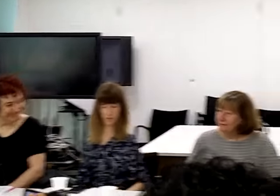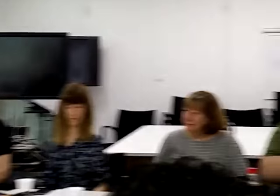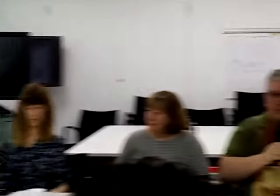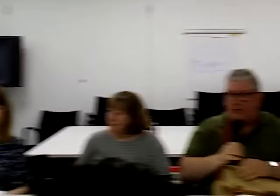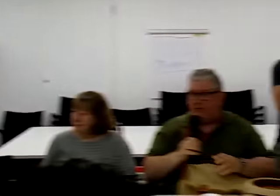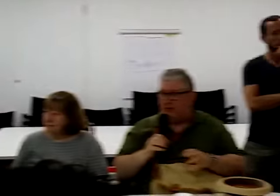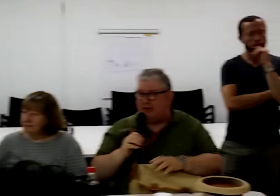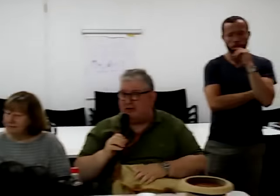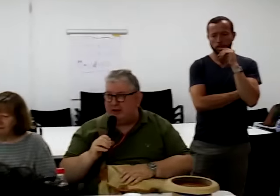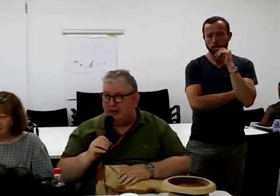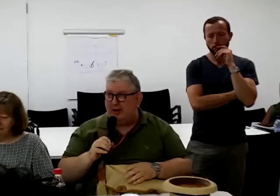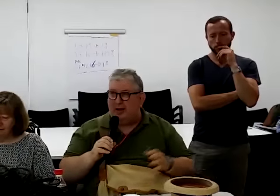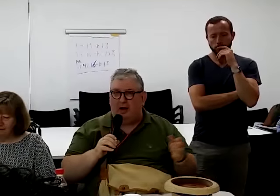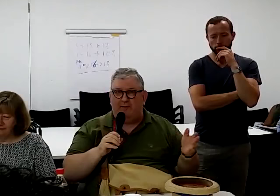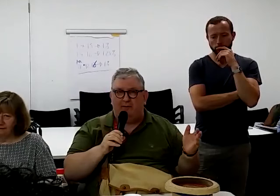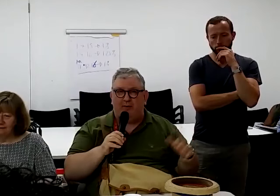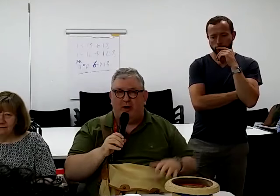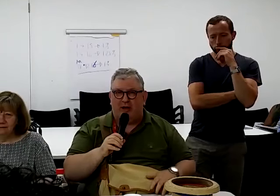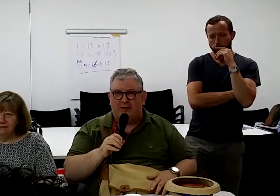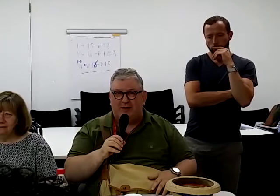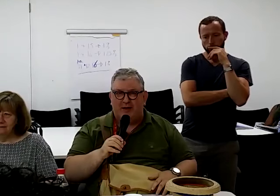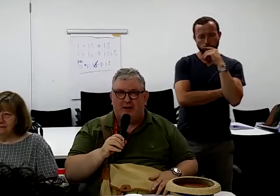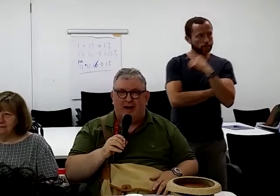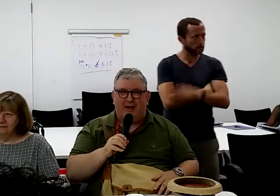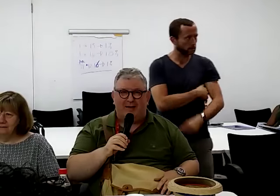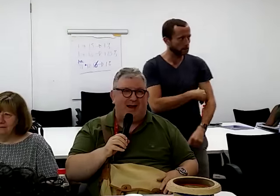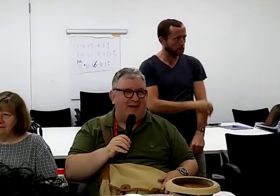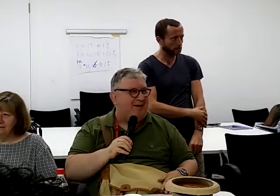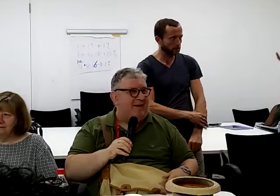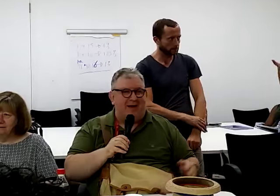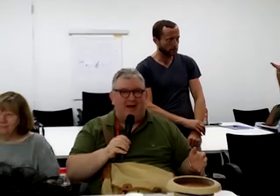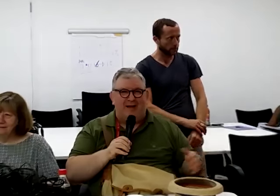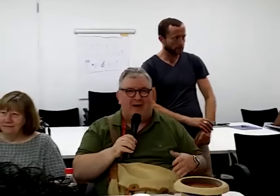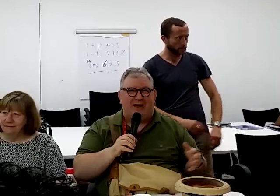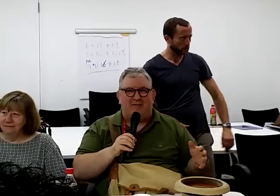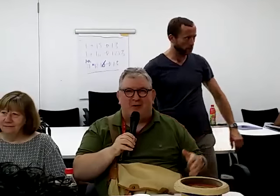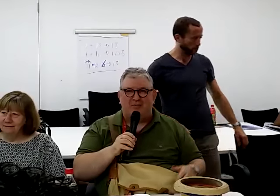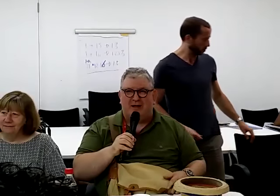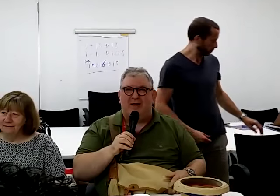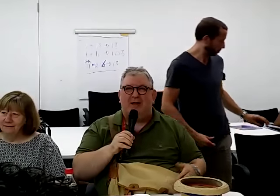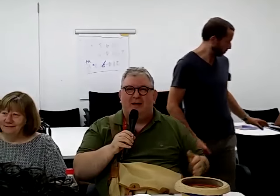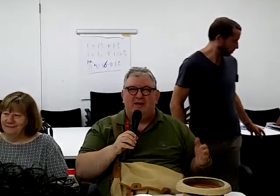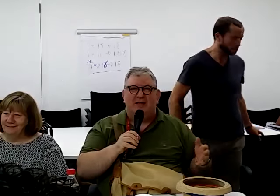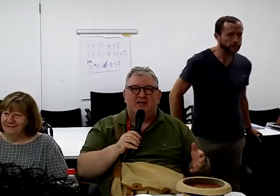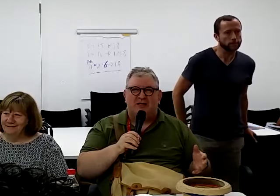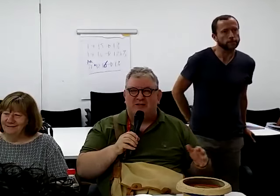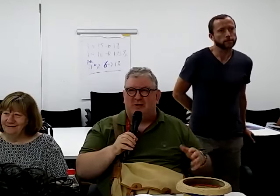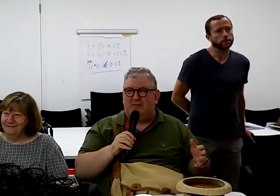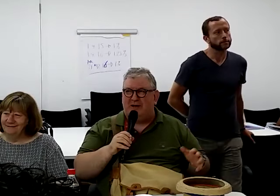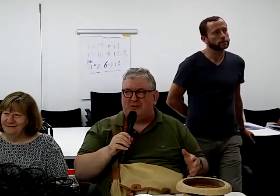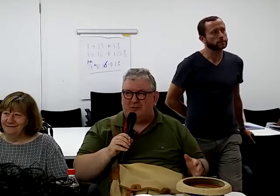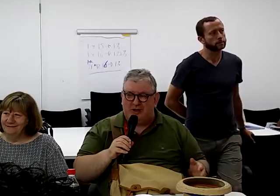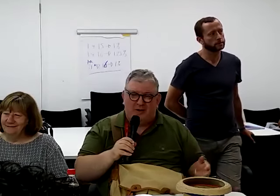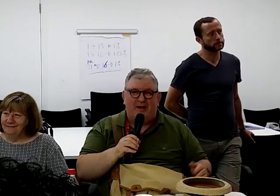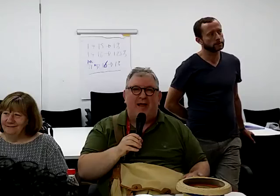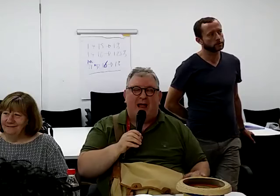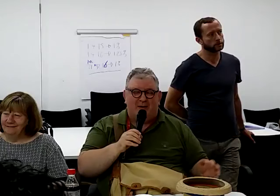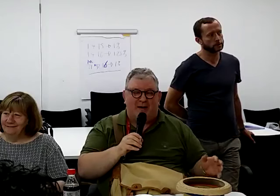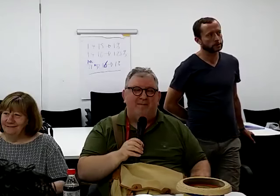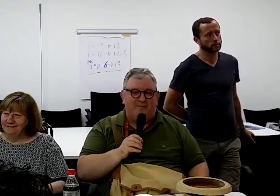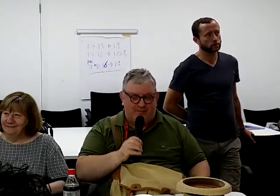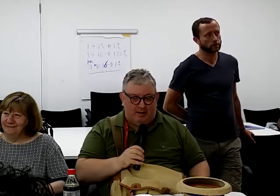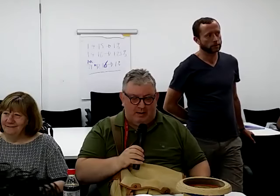Thank you tonight. I'm not from TUC, I'm from Unite. Okay. Okay. And I have a group there. TUC is non-political,